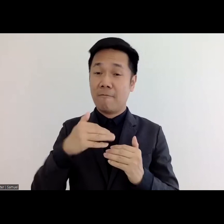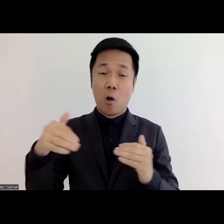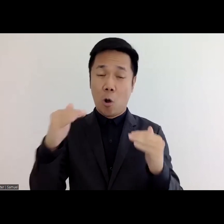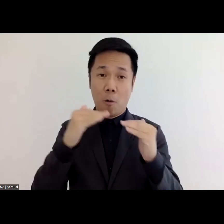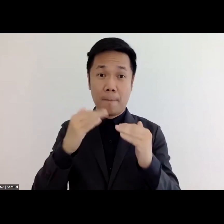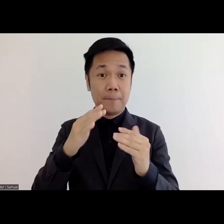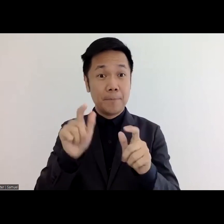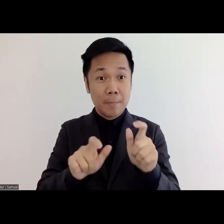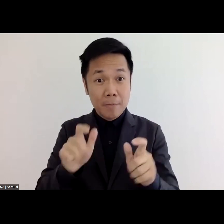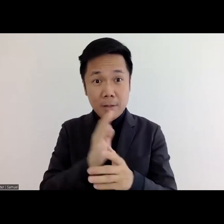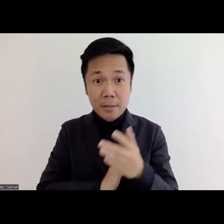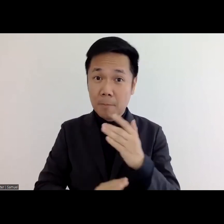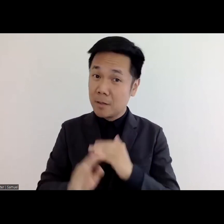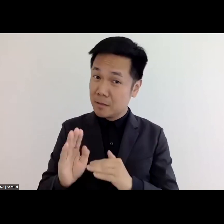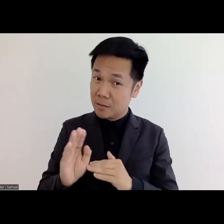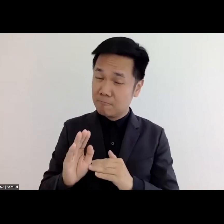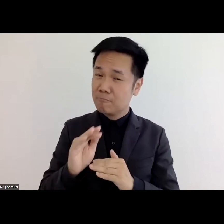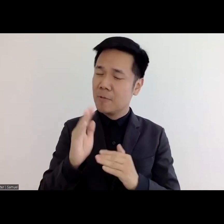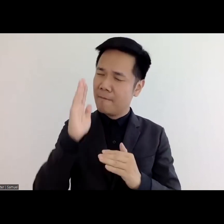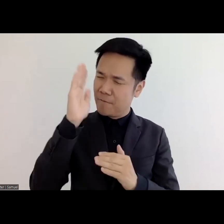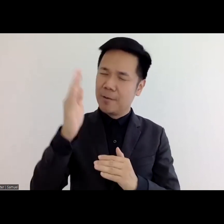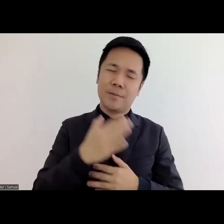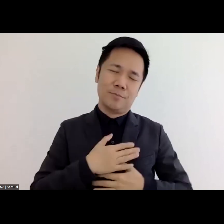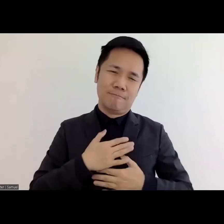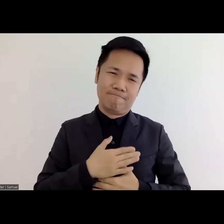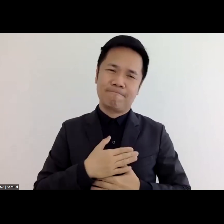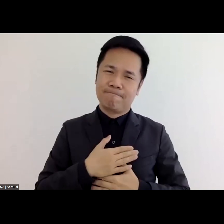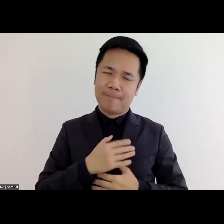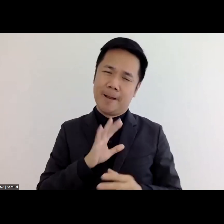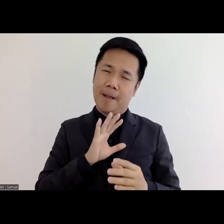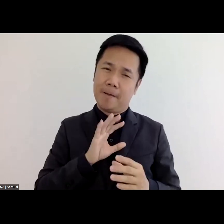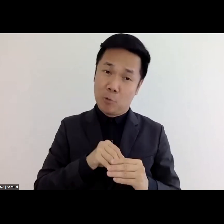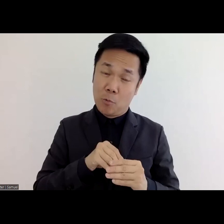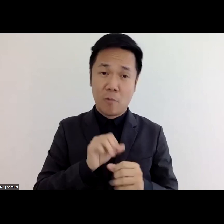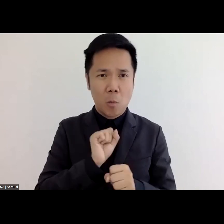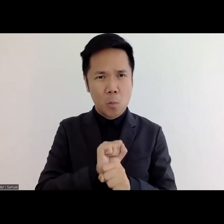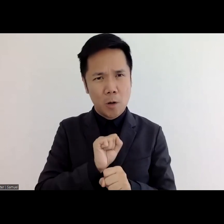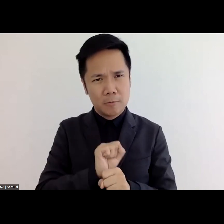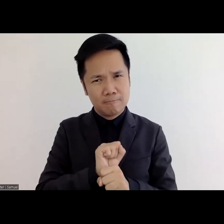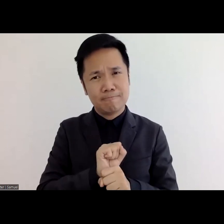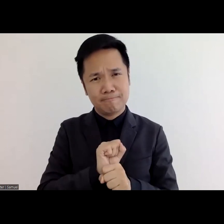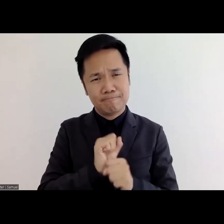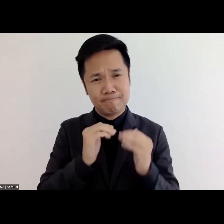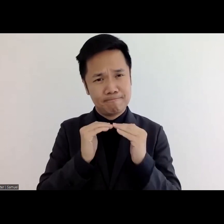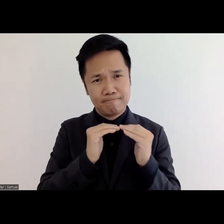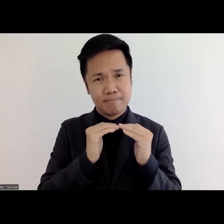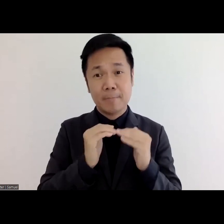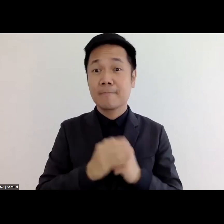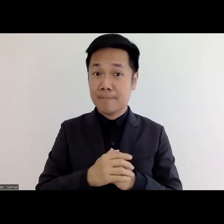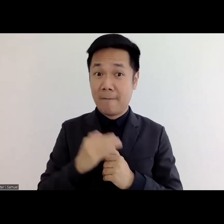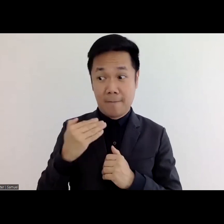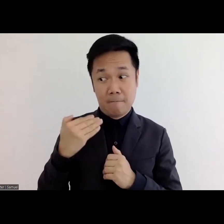will enjoy inclusive employment rights very soon.